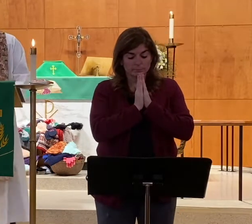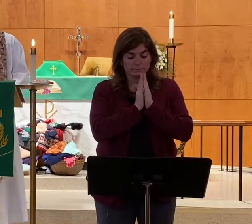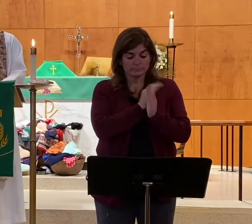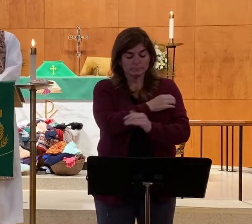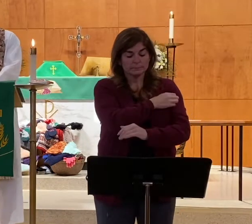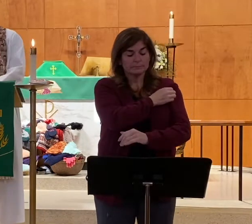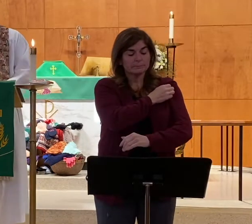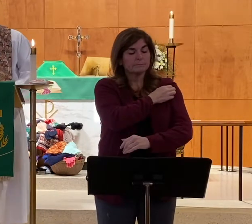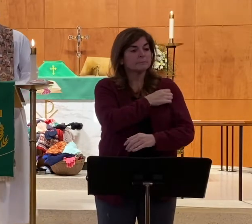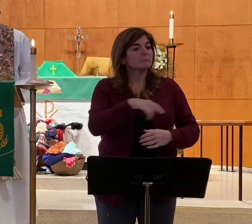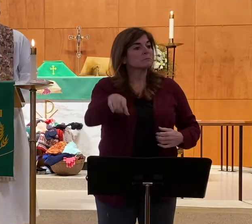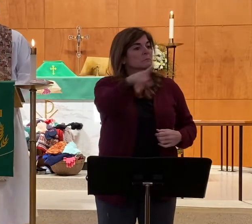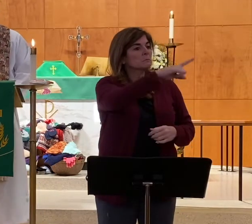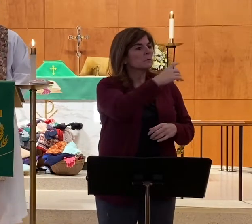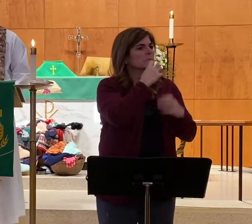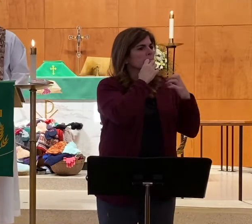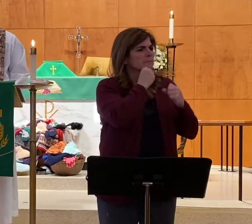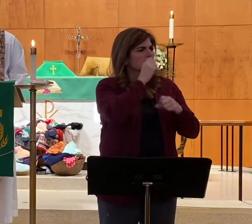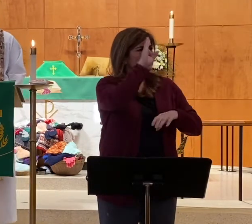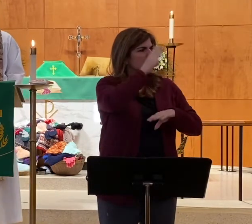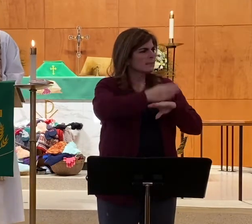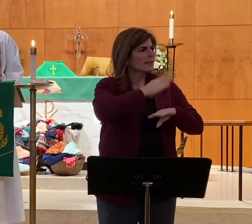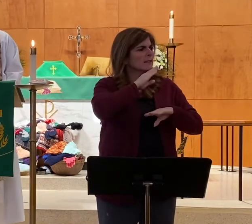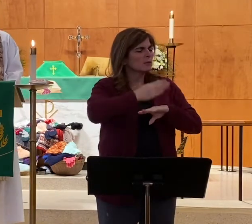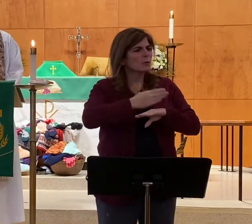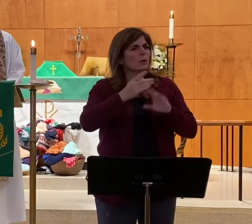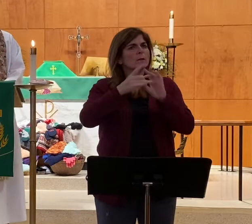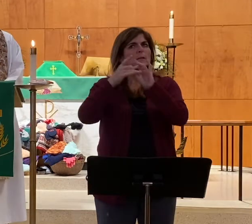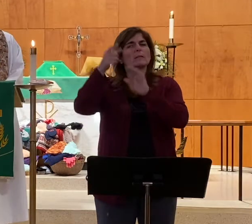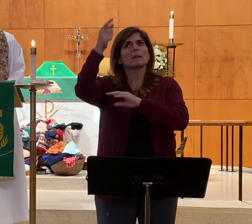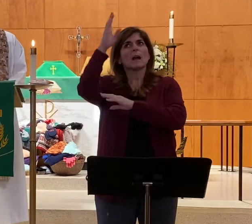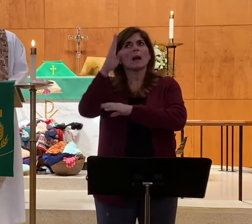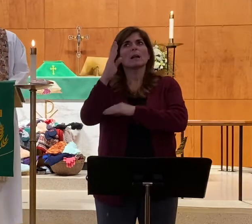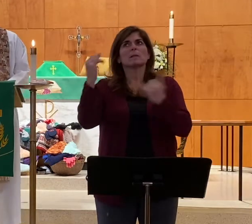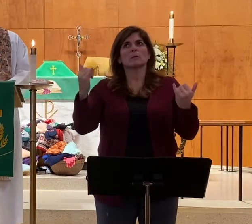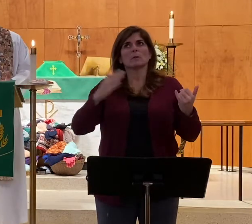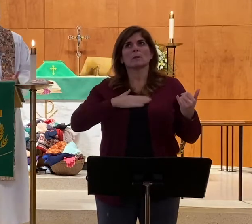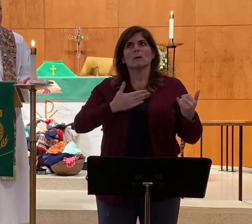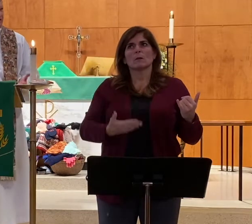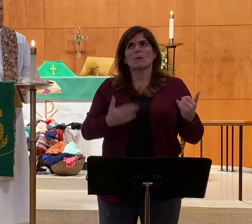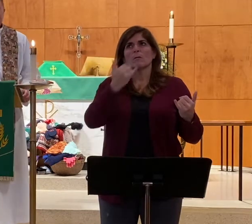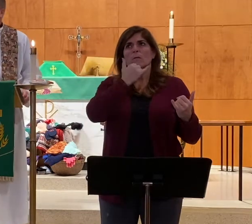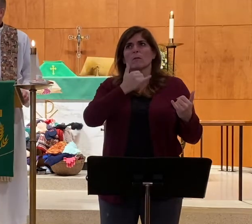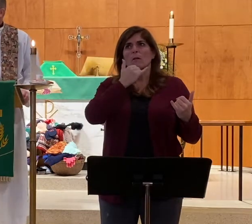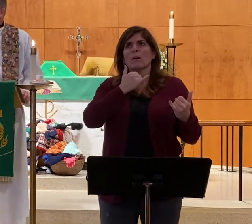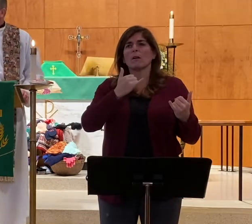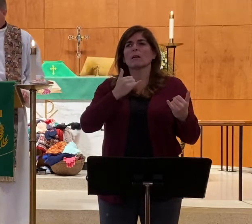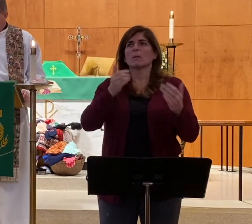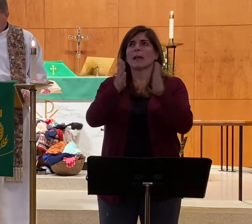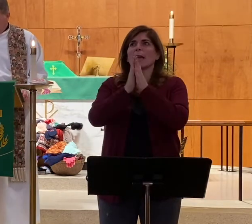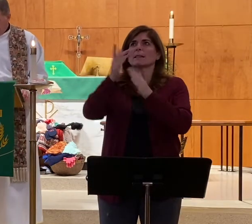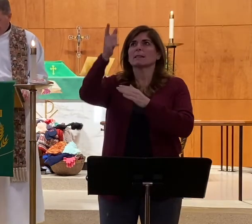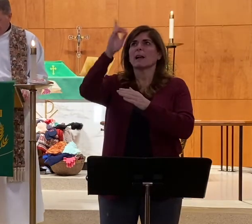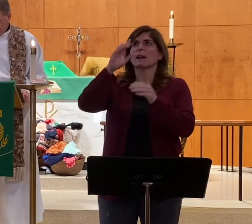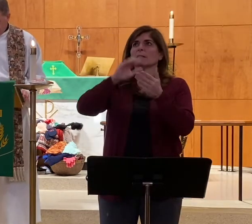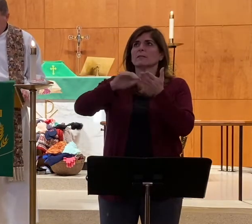And as God's beloved daughters and sons, let us call to mind our need for reconciliation with God and one